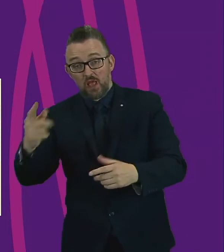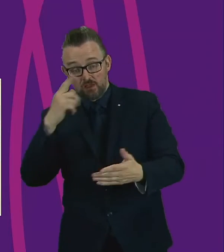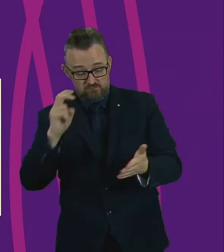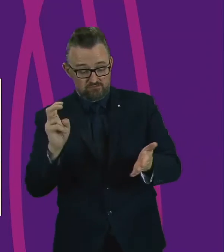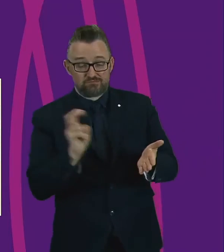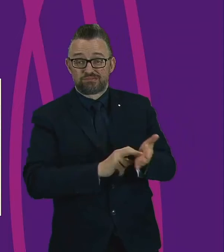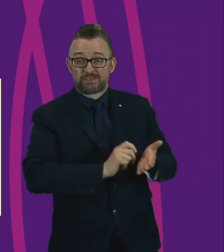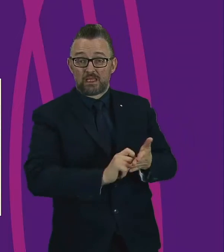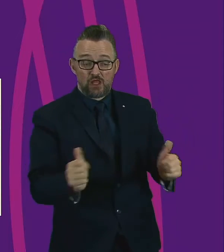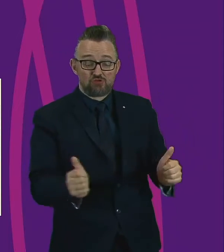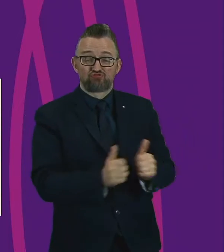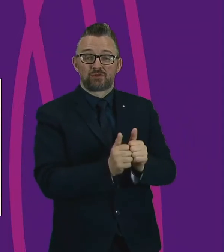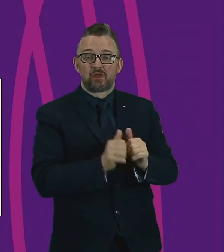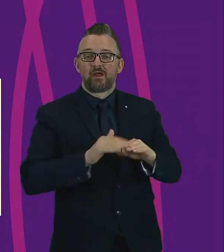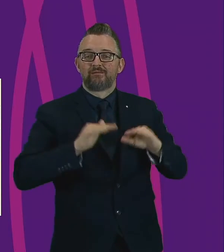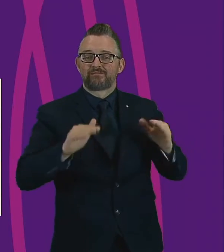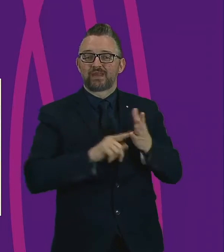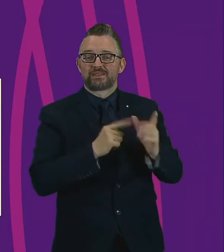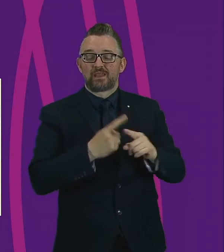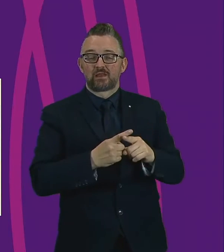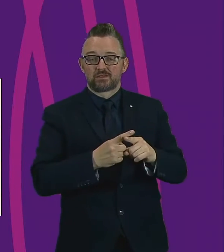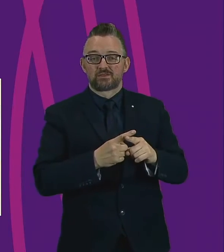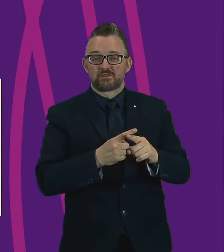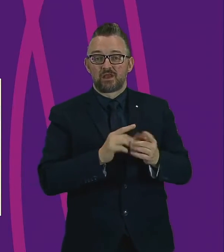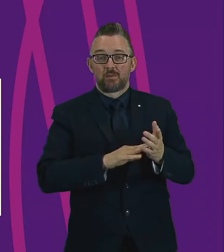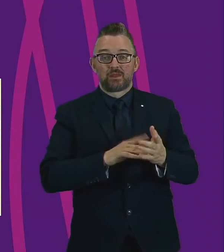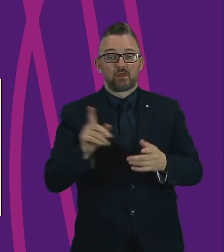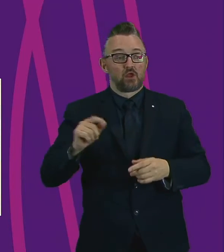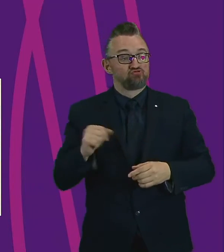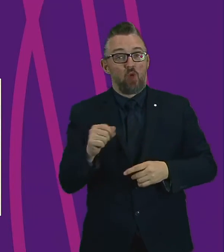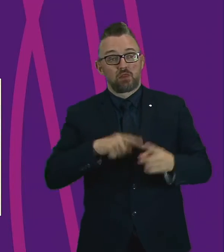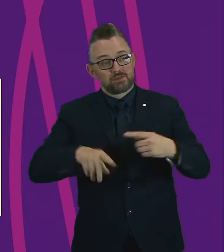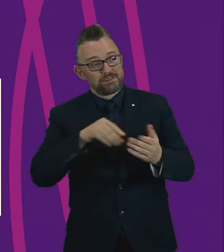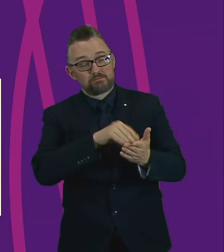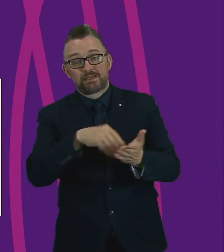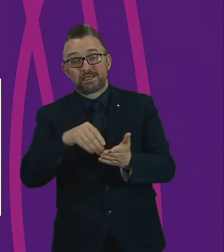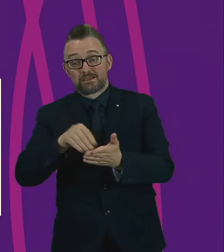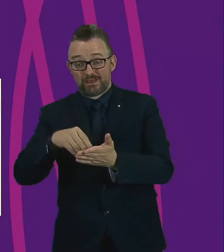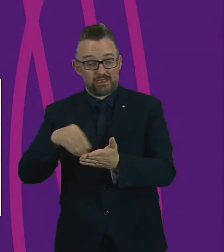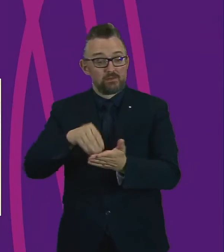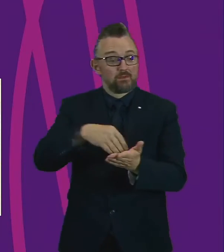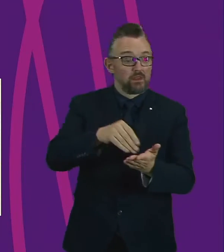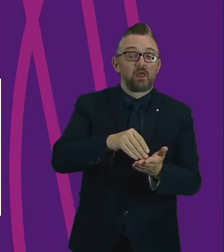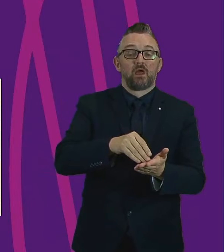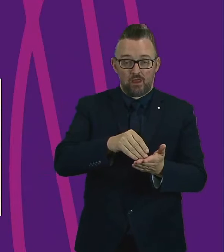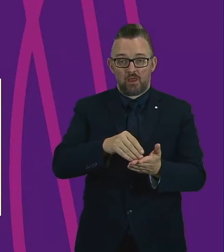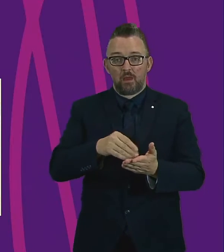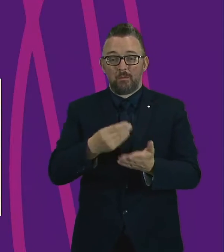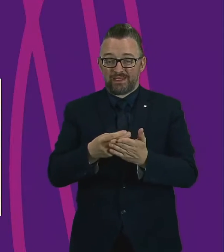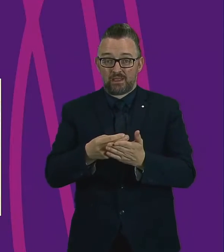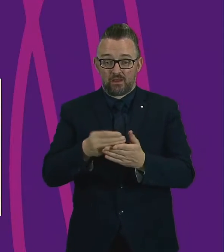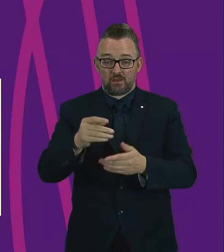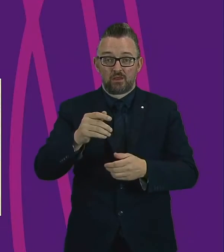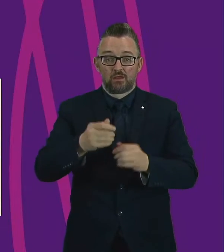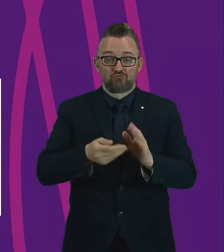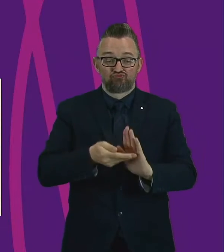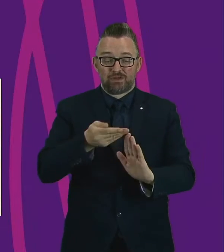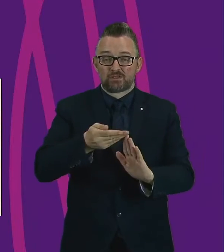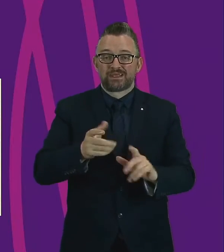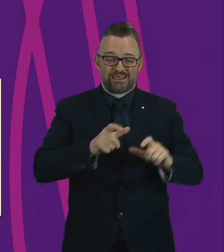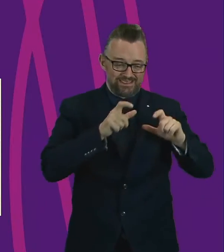could actually make sure that the spending that we have in Scotland is kept in Scotland and works to the benefit of